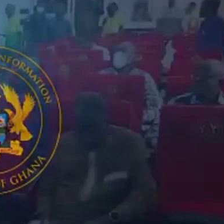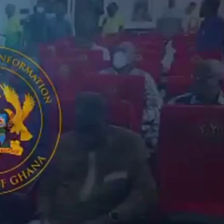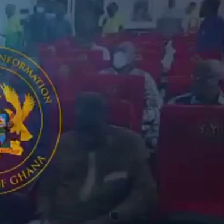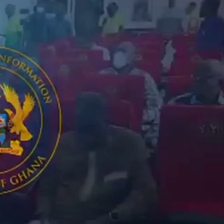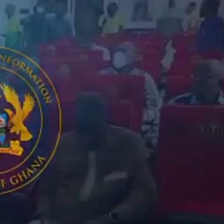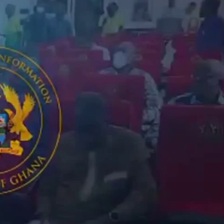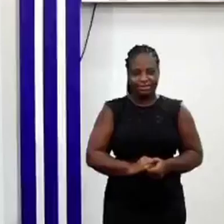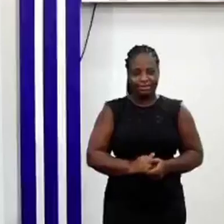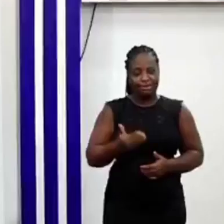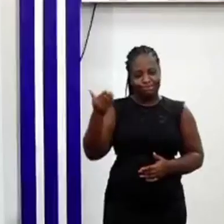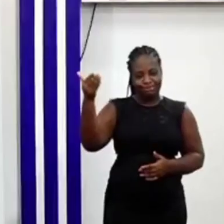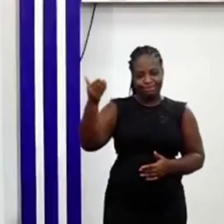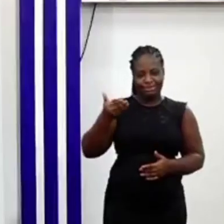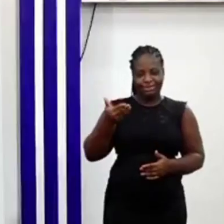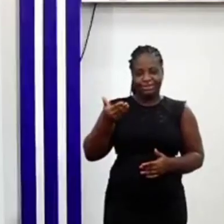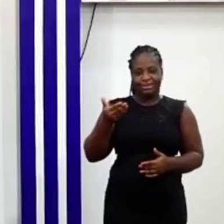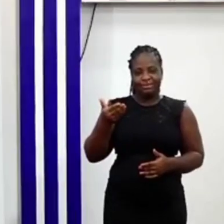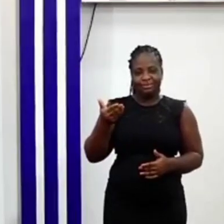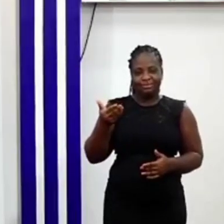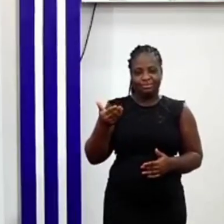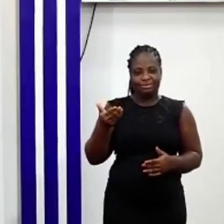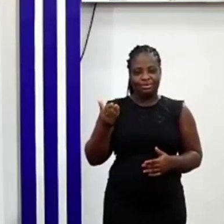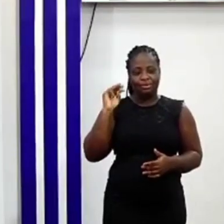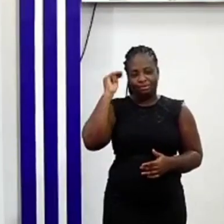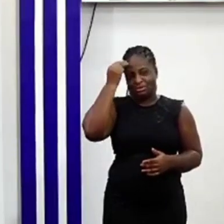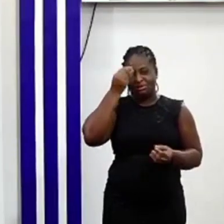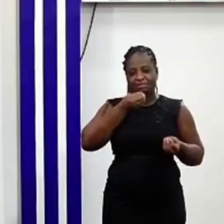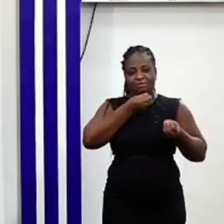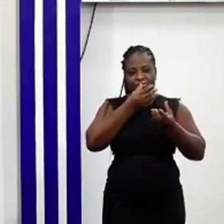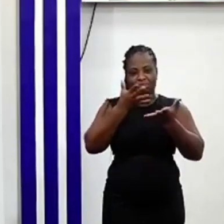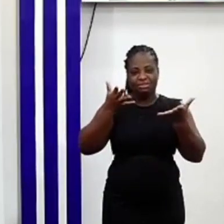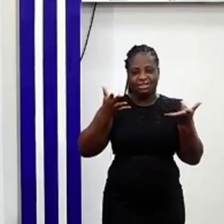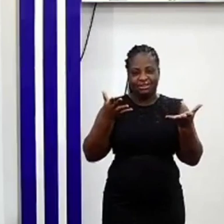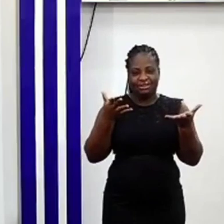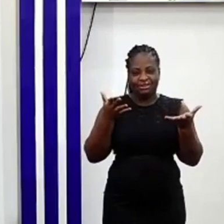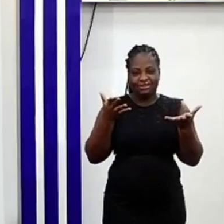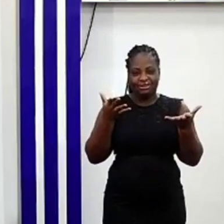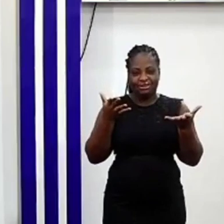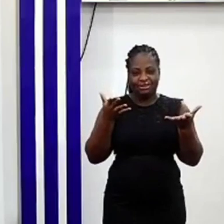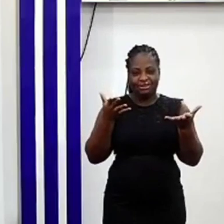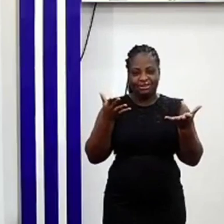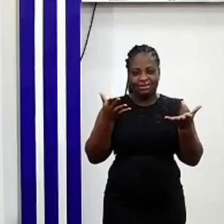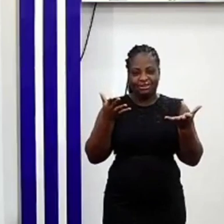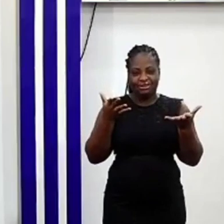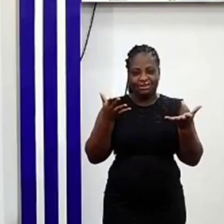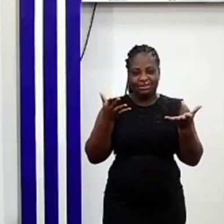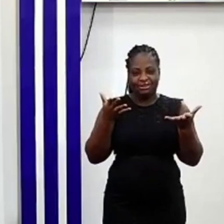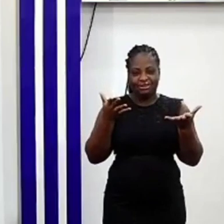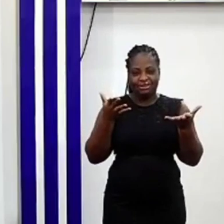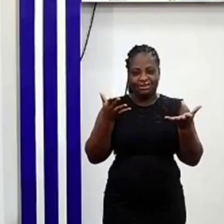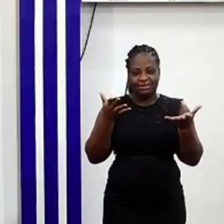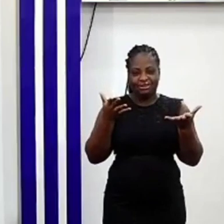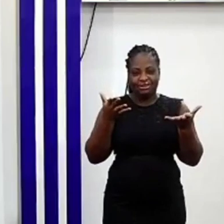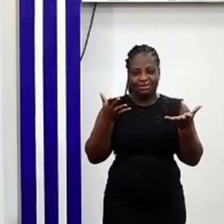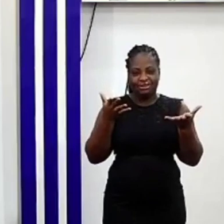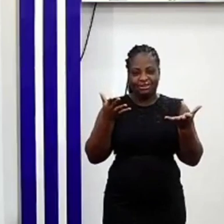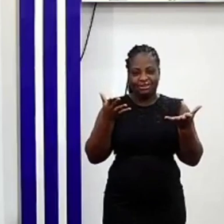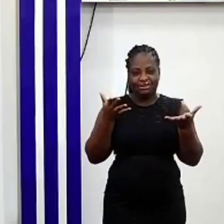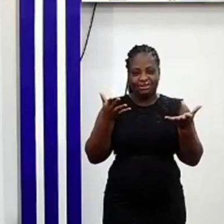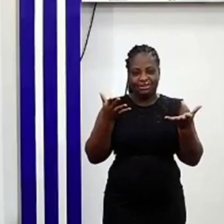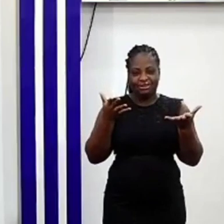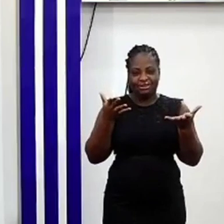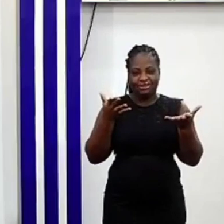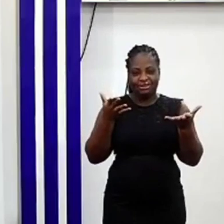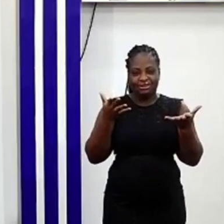and welcome to the Ministry of Information for a very quick brief this morning, specific to